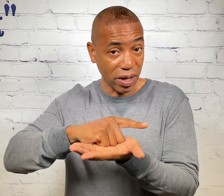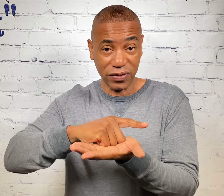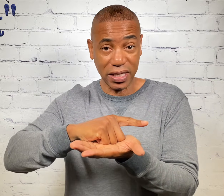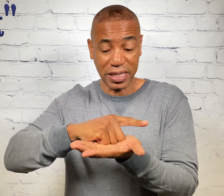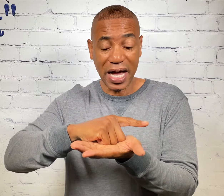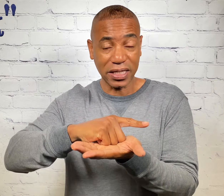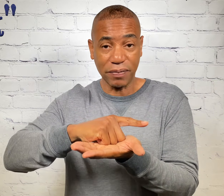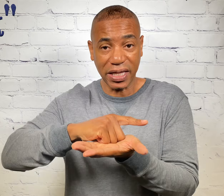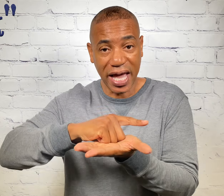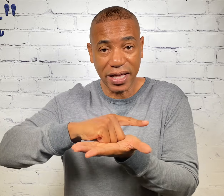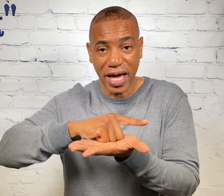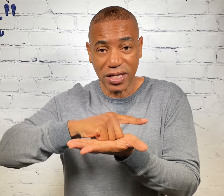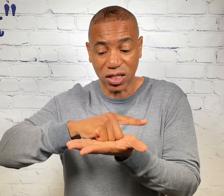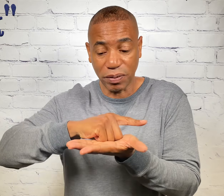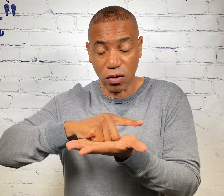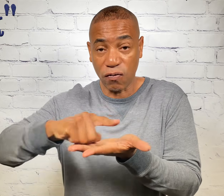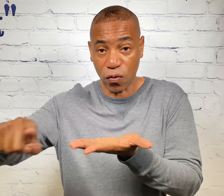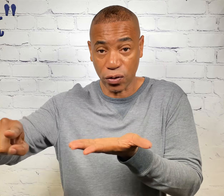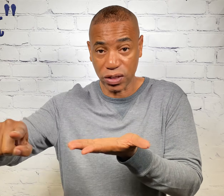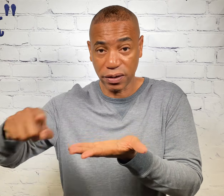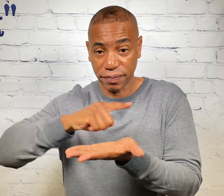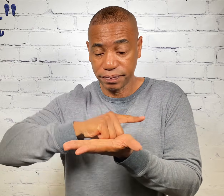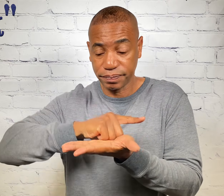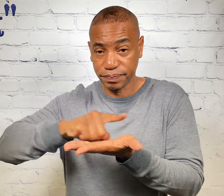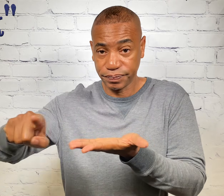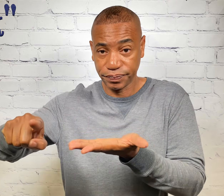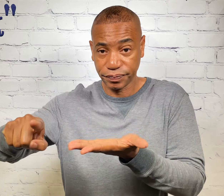the non-dominant hand and simply go forward.